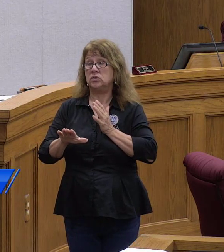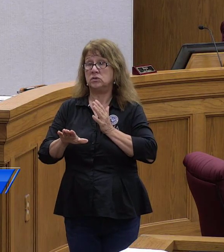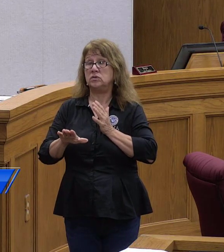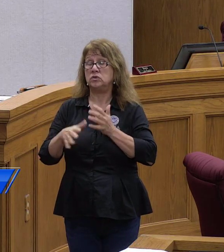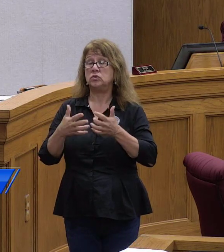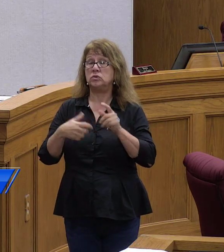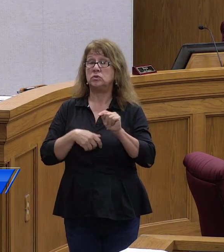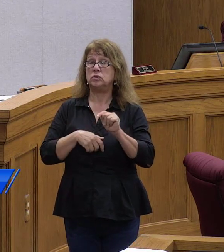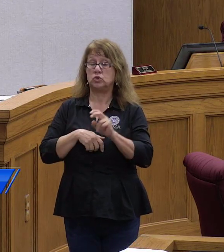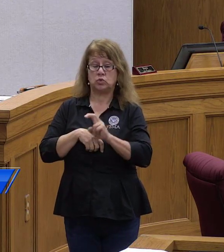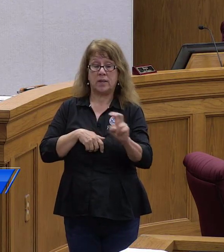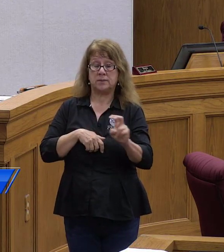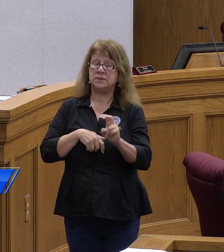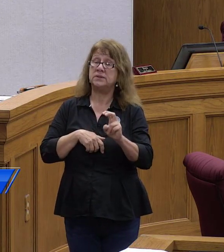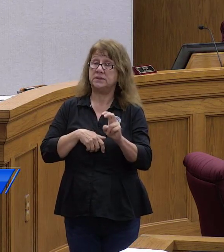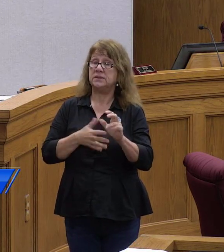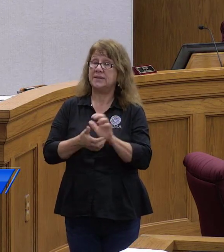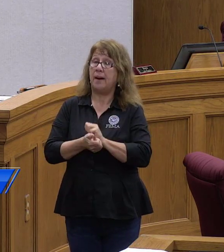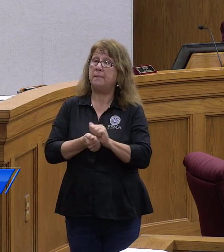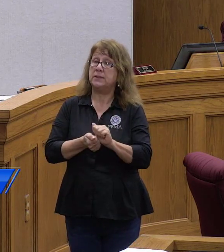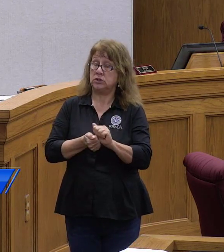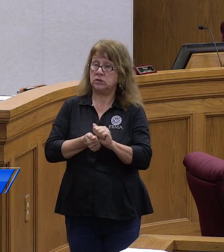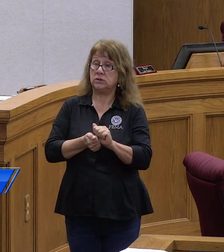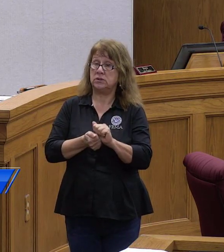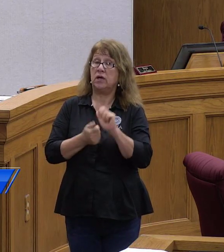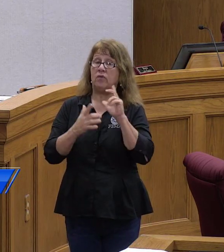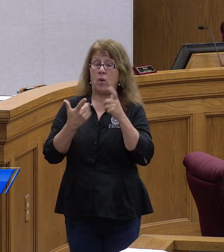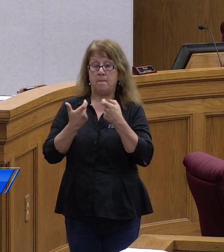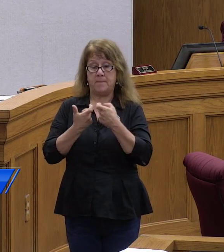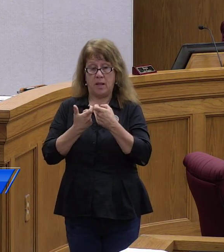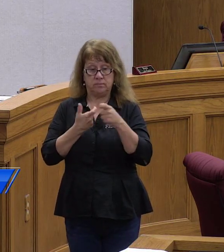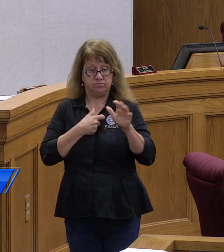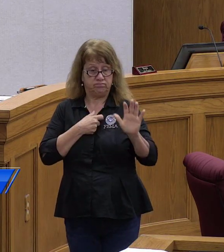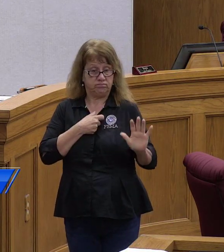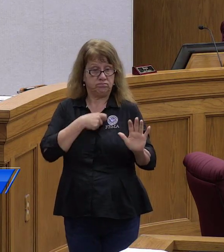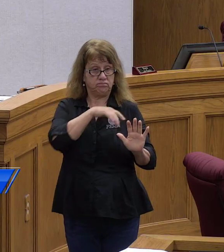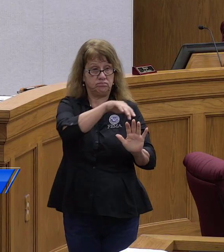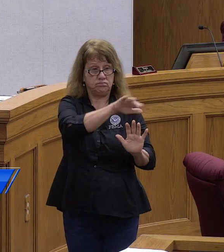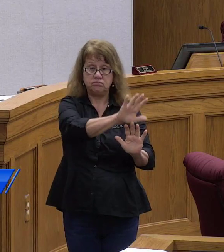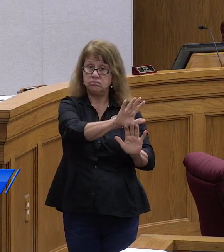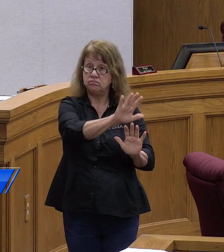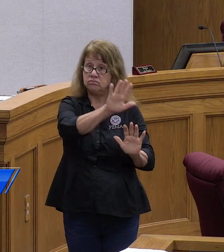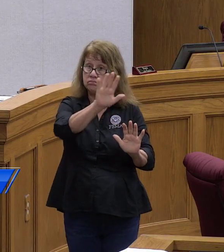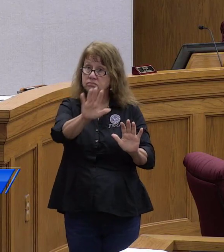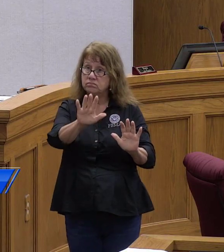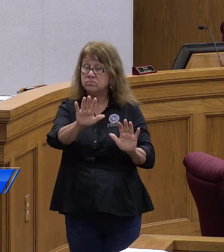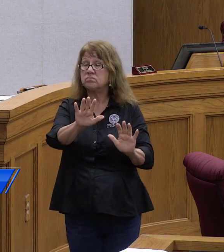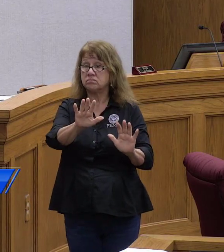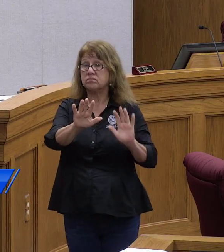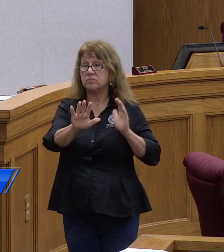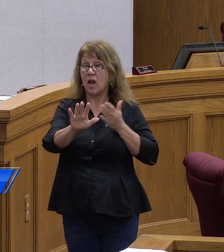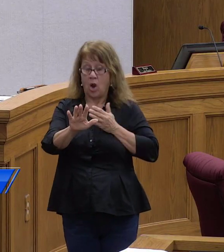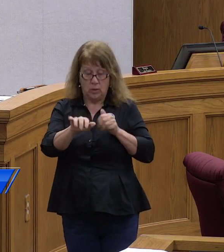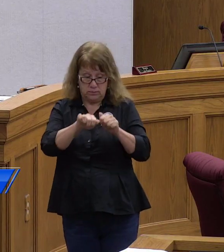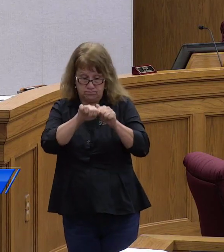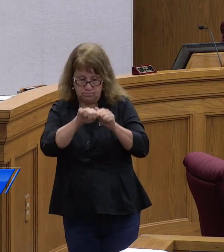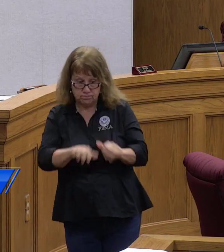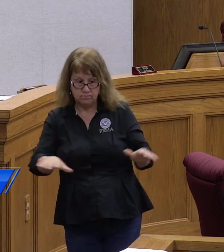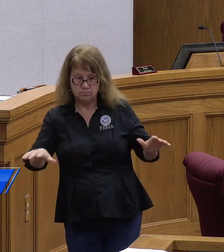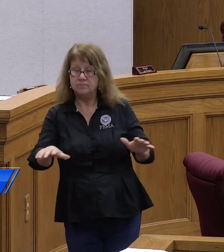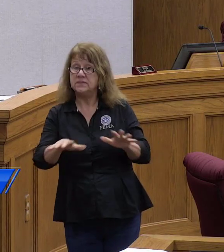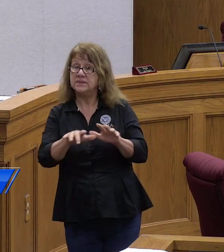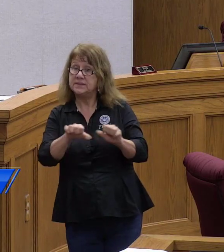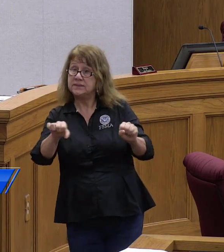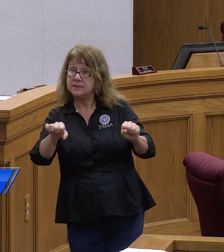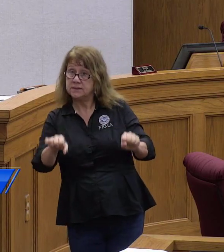come up with some other solutions to get power into those pockets more quickly off of our distribution system. So